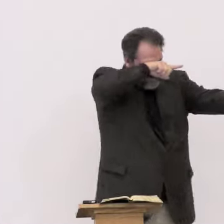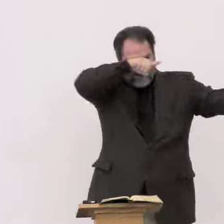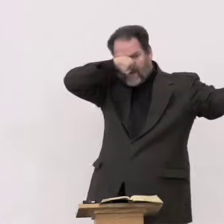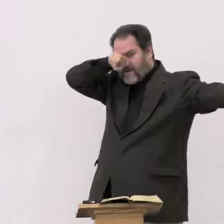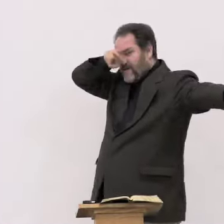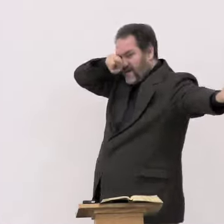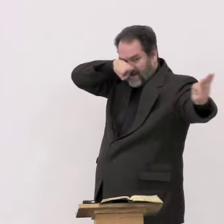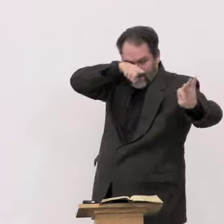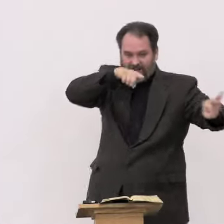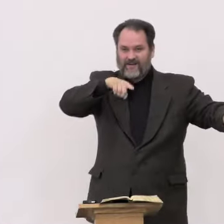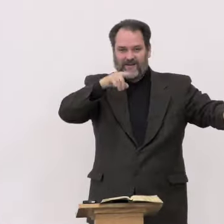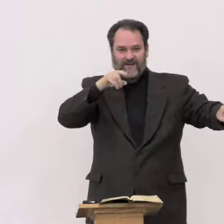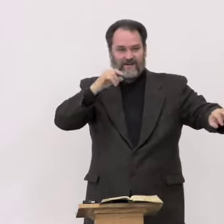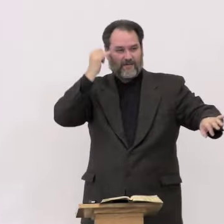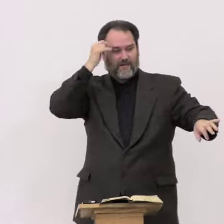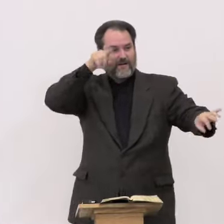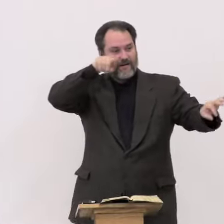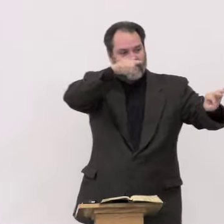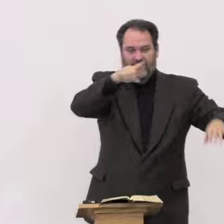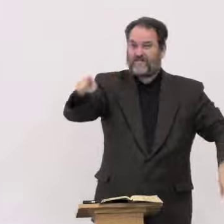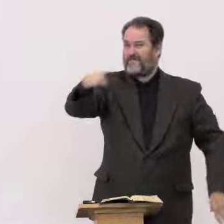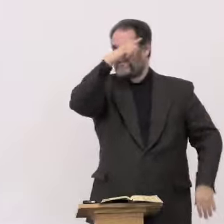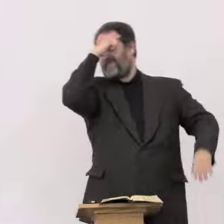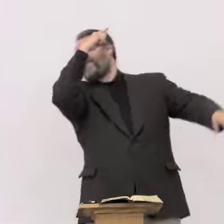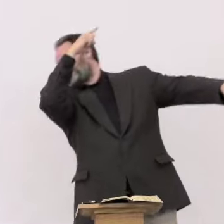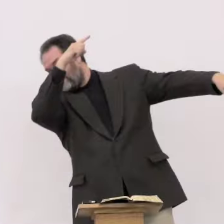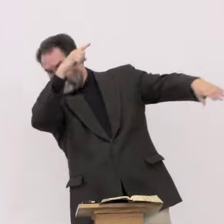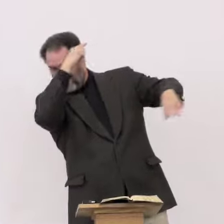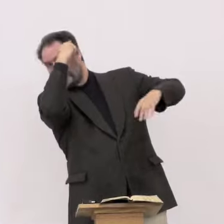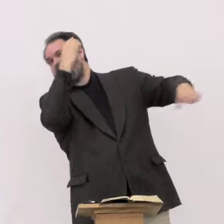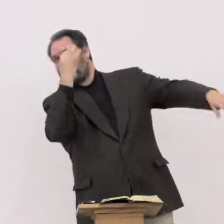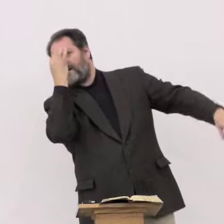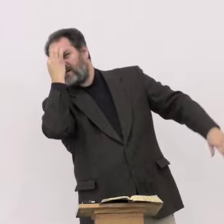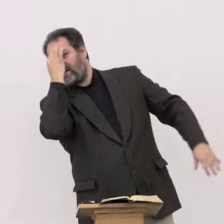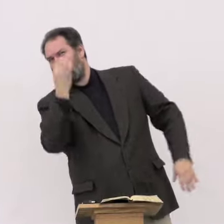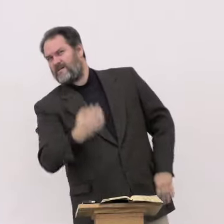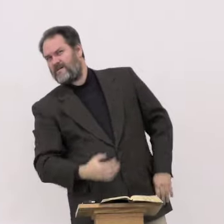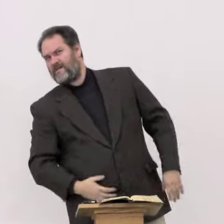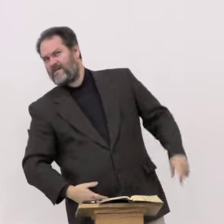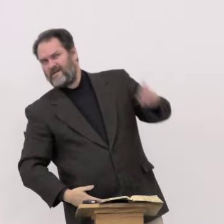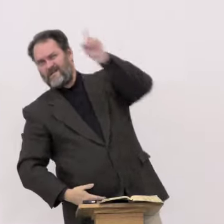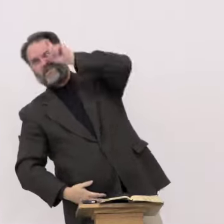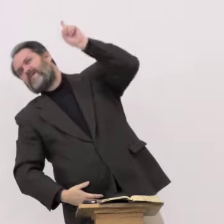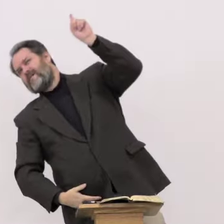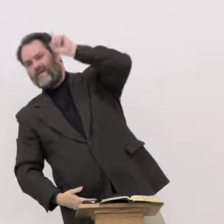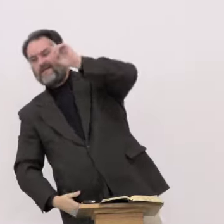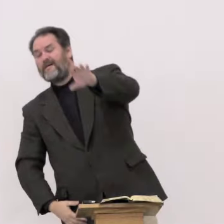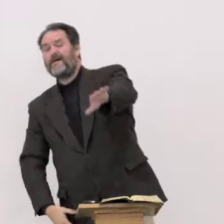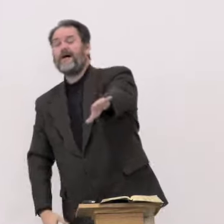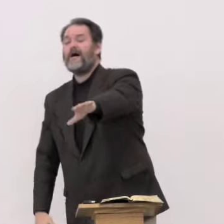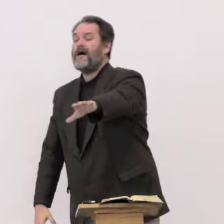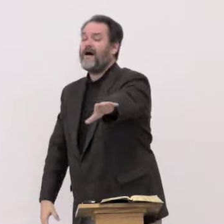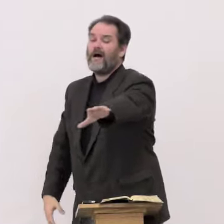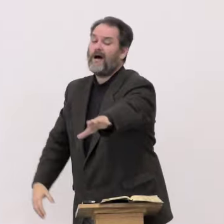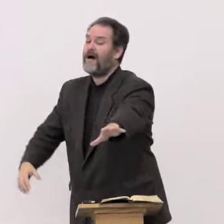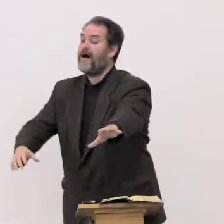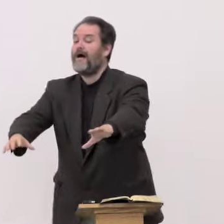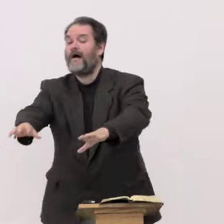let me get rid of that little peck on your eye, when he himself has a ginormous log on